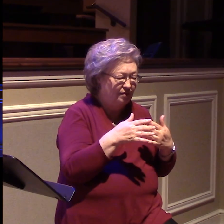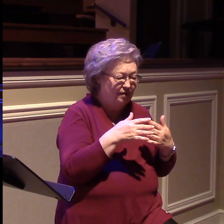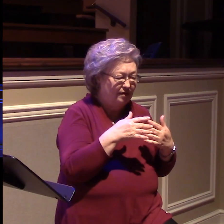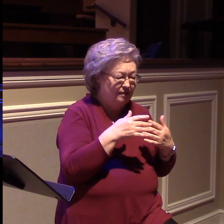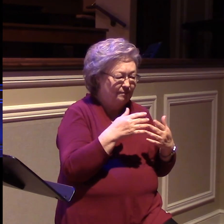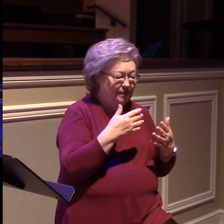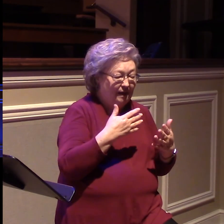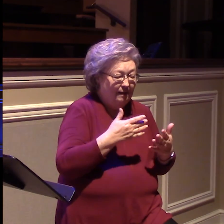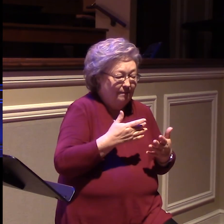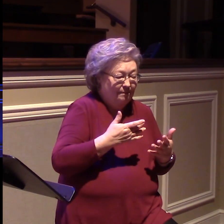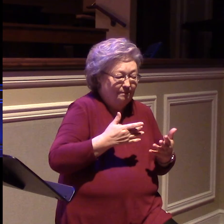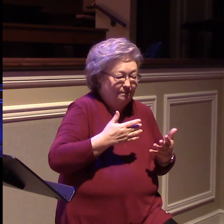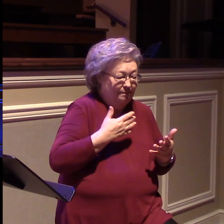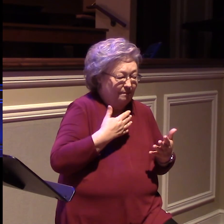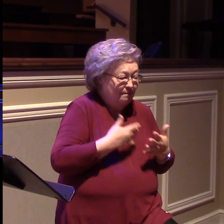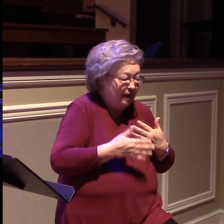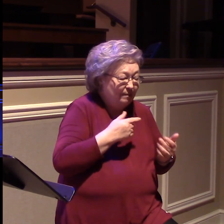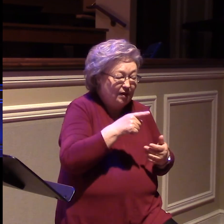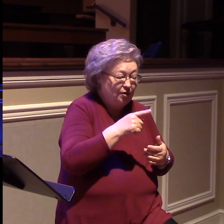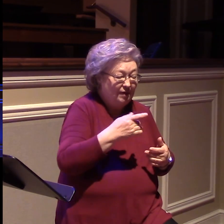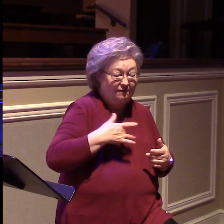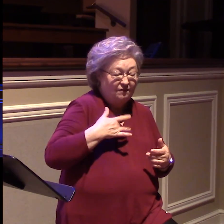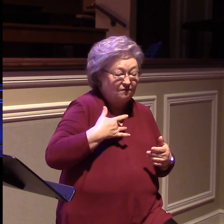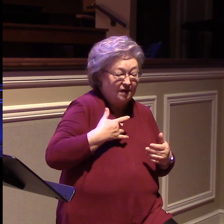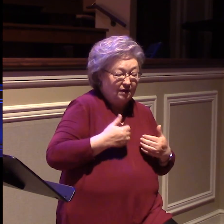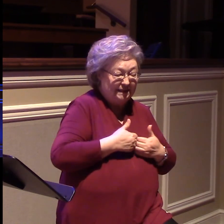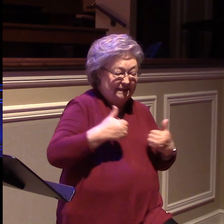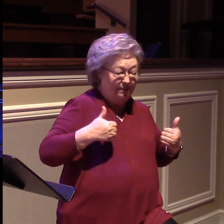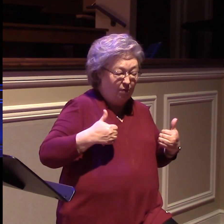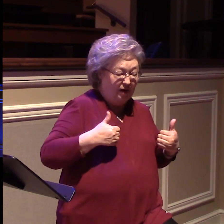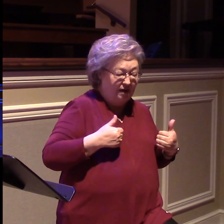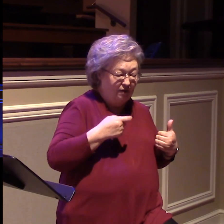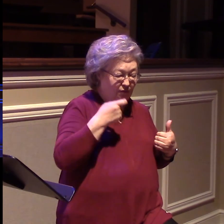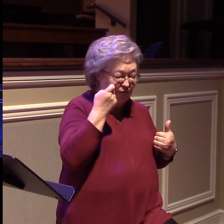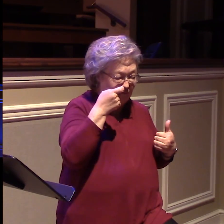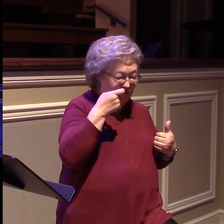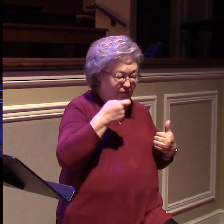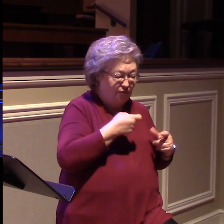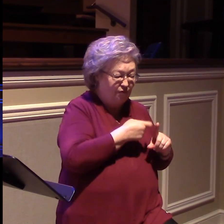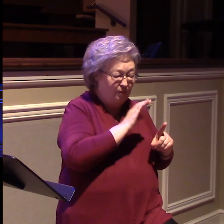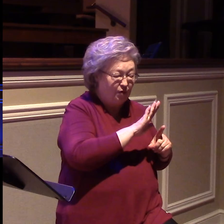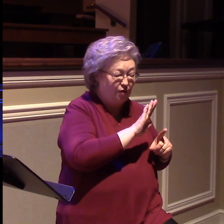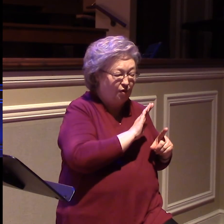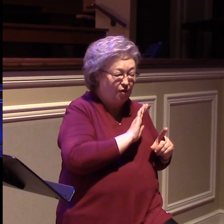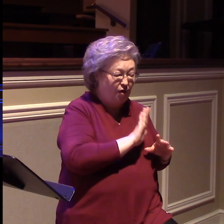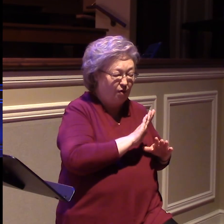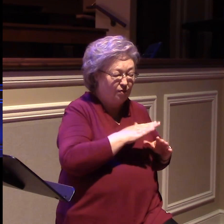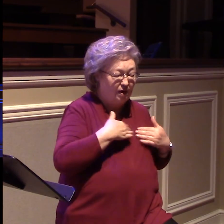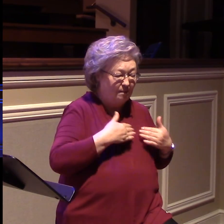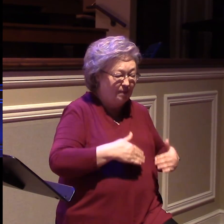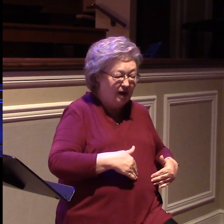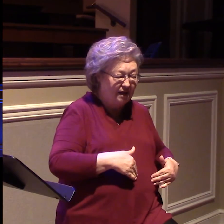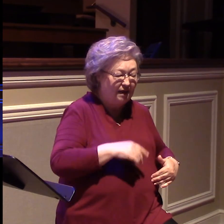works. It won't ever work until you say yes to Jesus. It won't ever work until you're